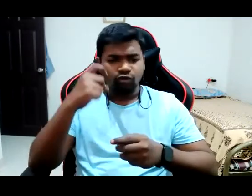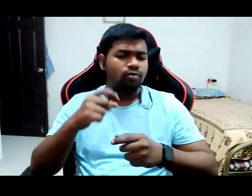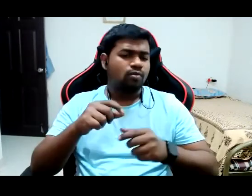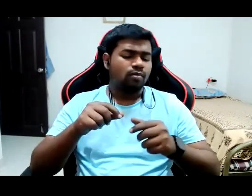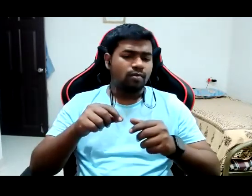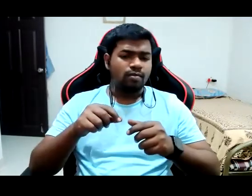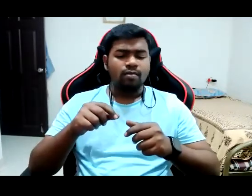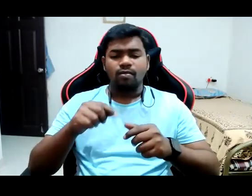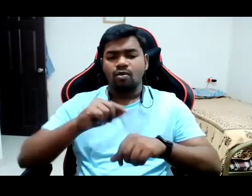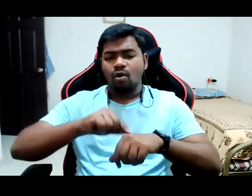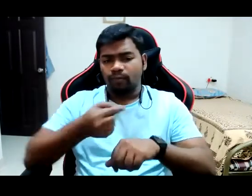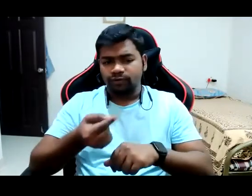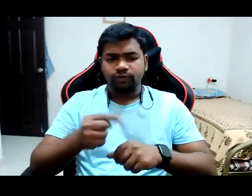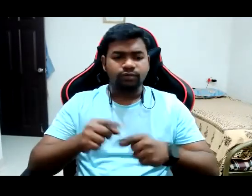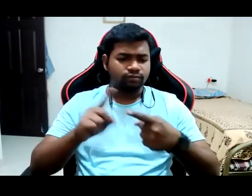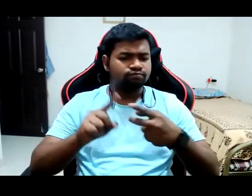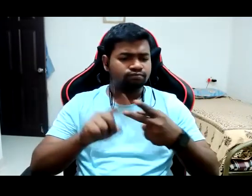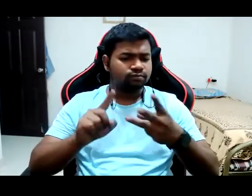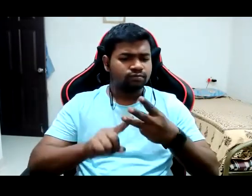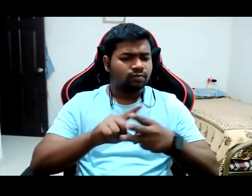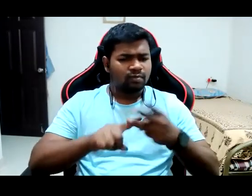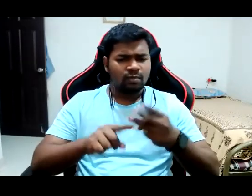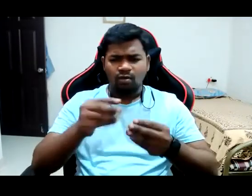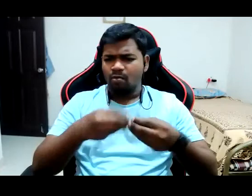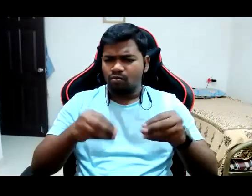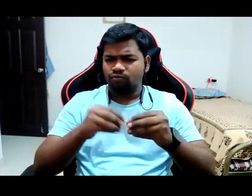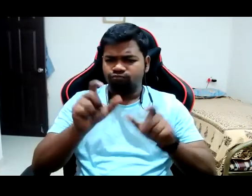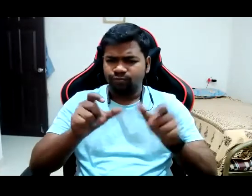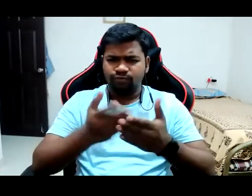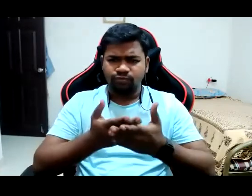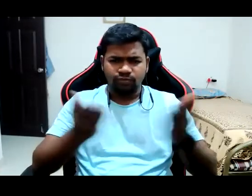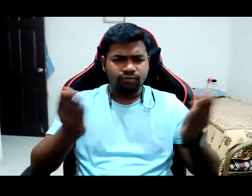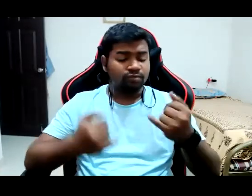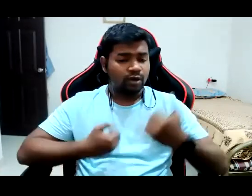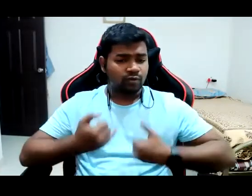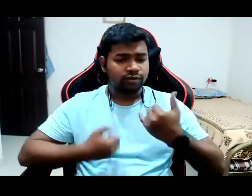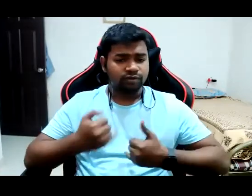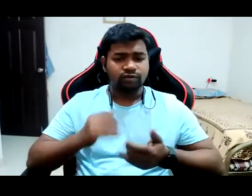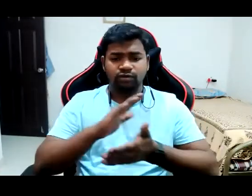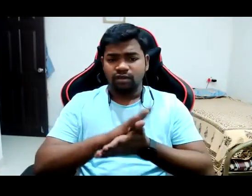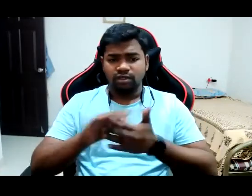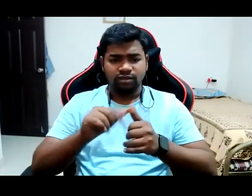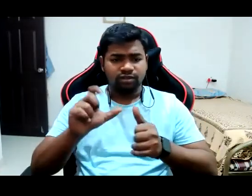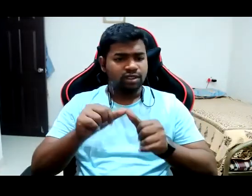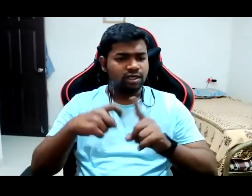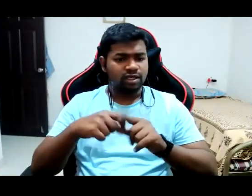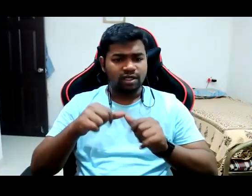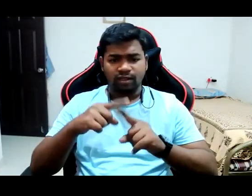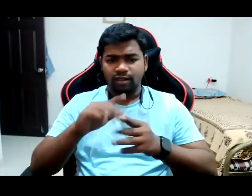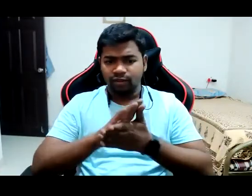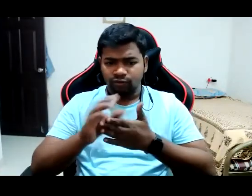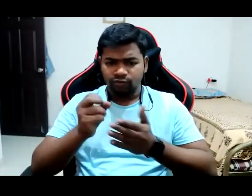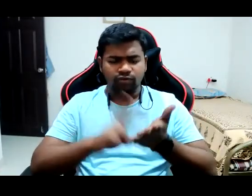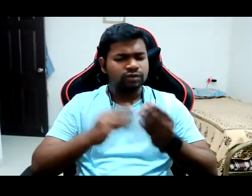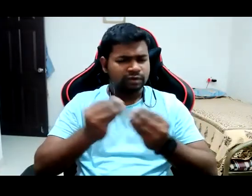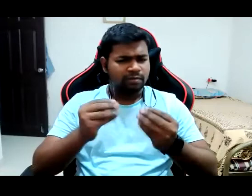about today. And I guess most of you right now are most interested in hackathon, and perhaps some of you in